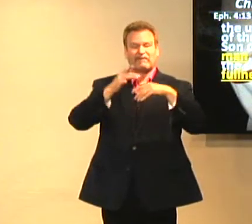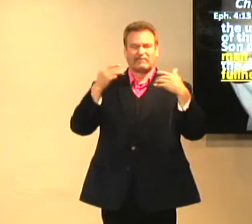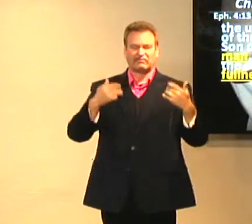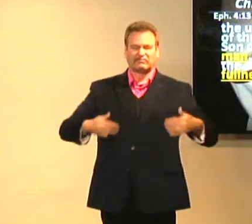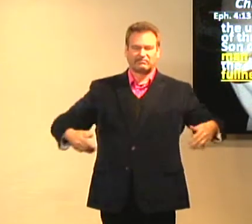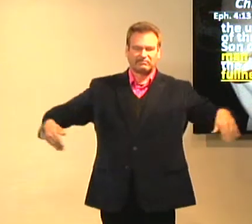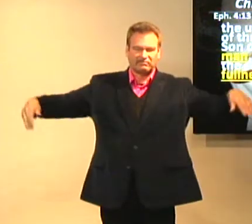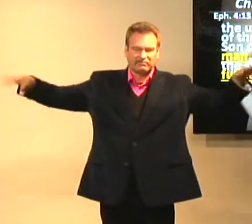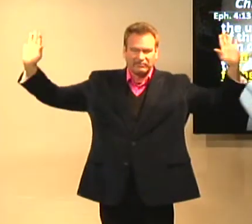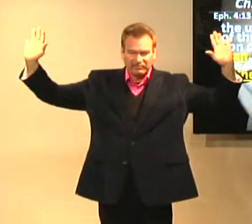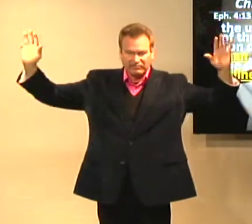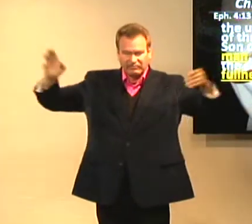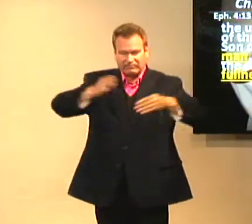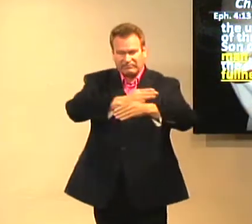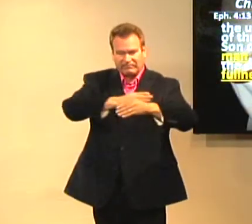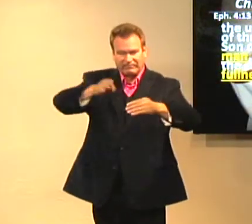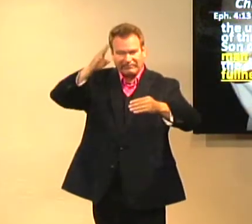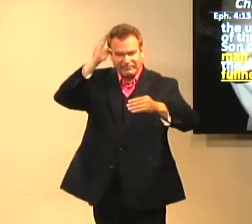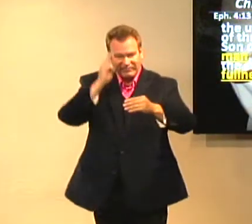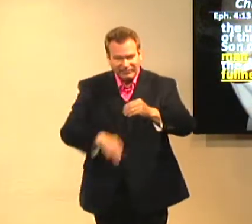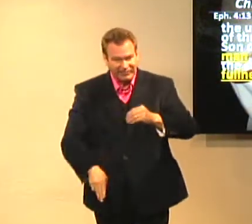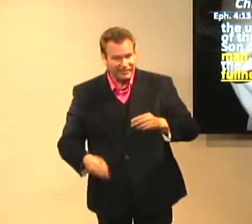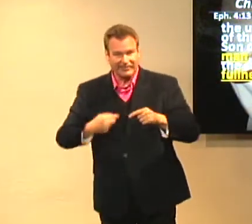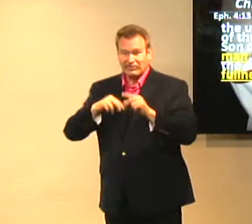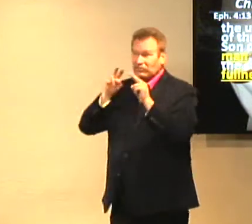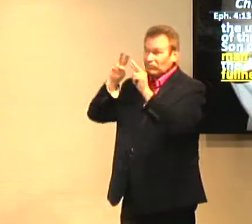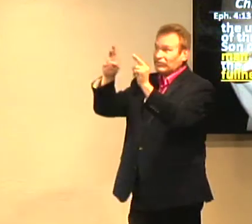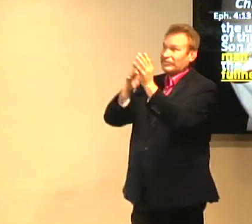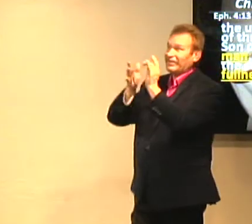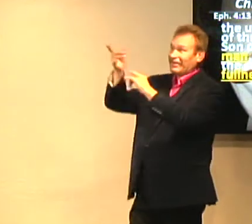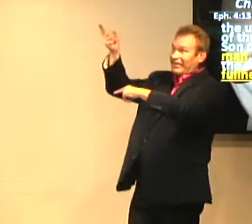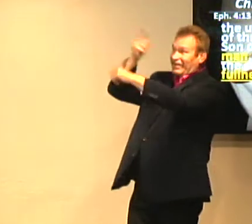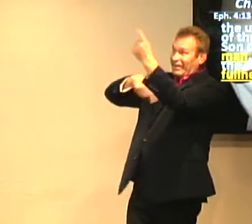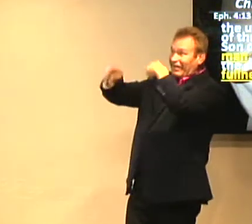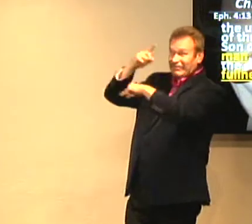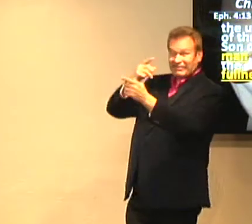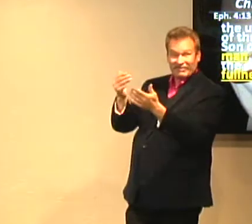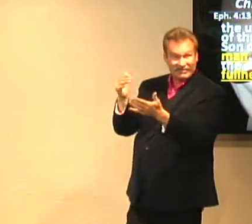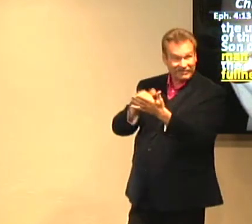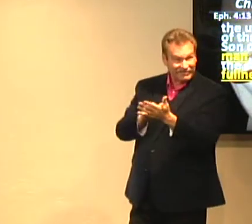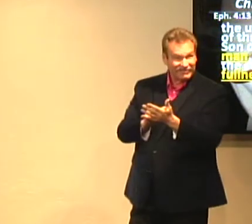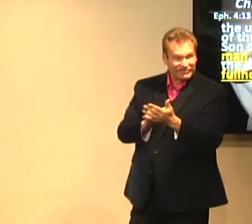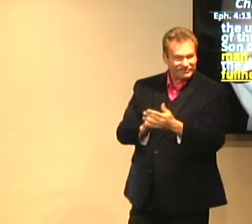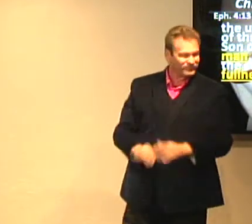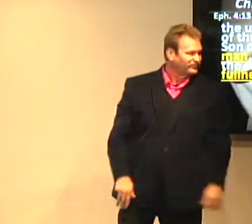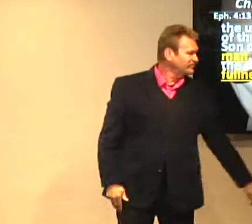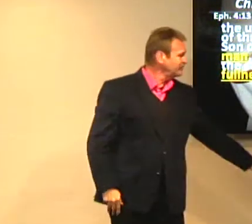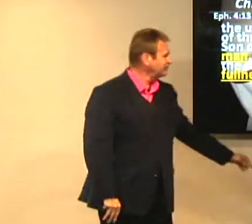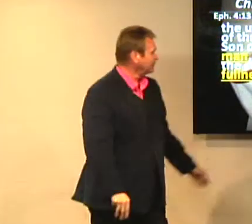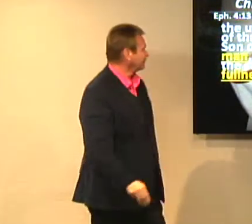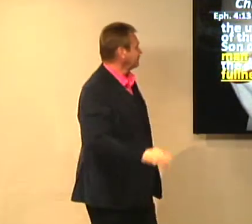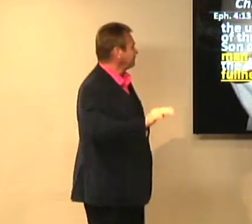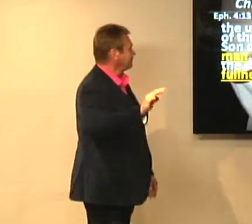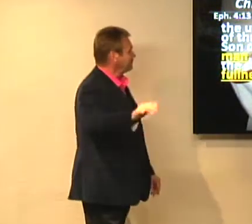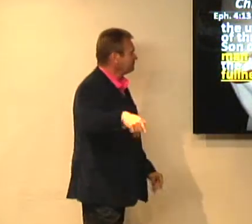end, until the time when the earth ends, when there is no more earth, and we look to see Jesus coming to us again.